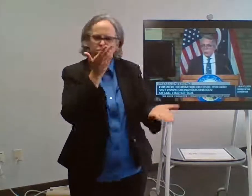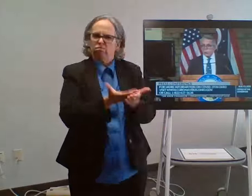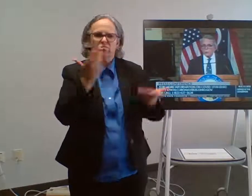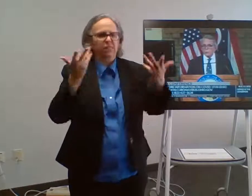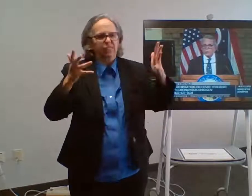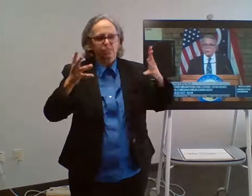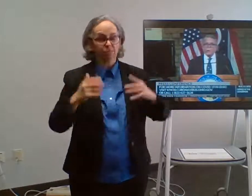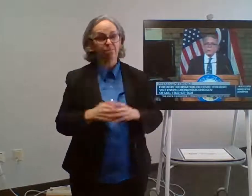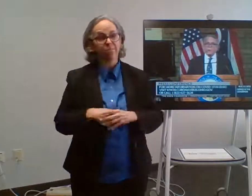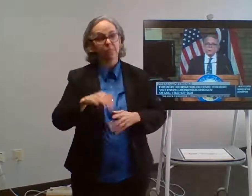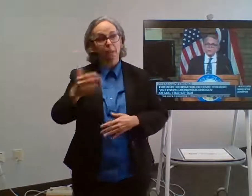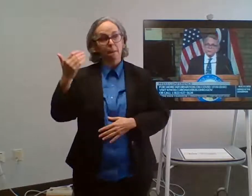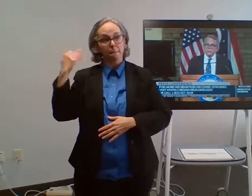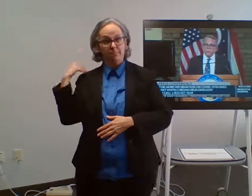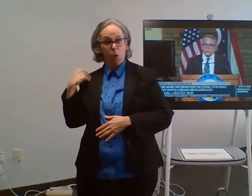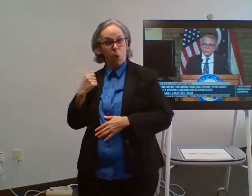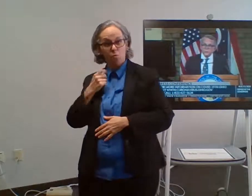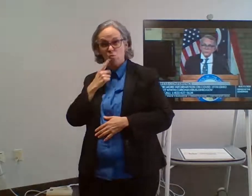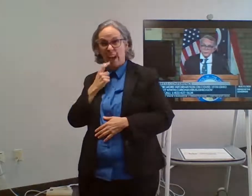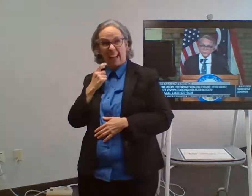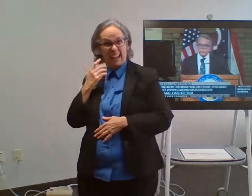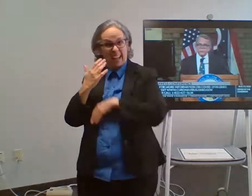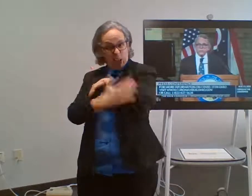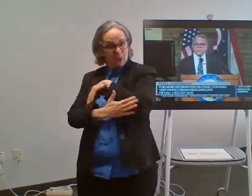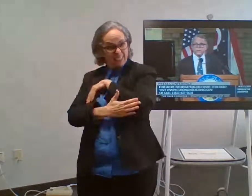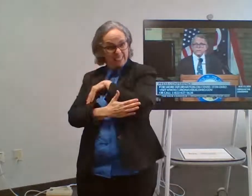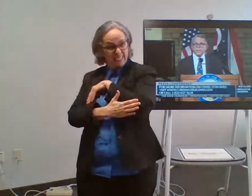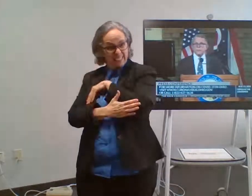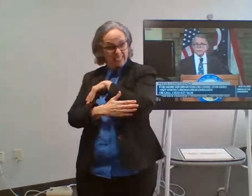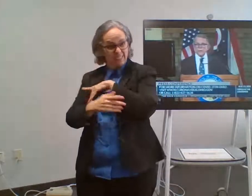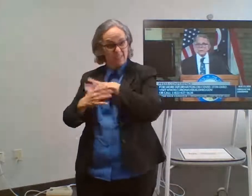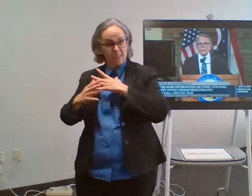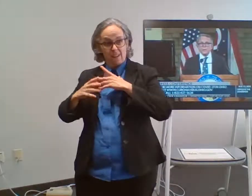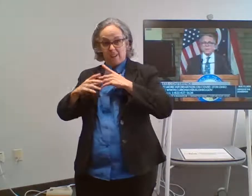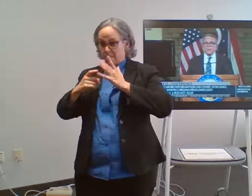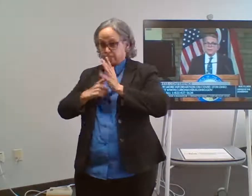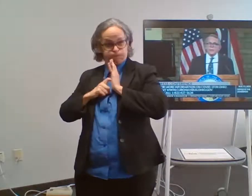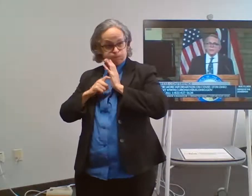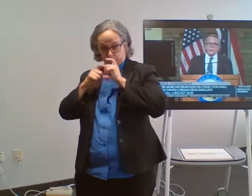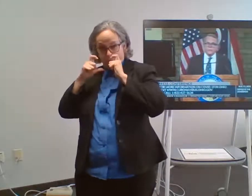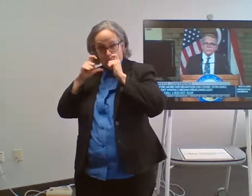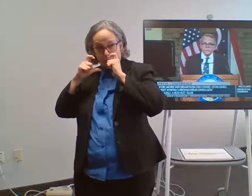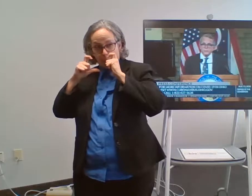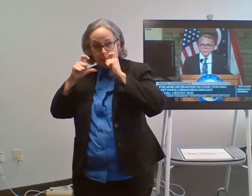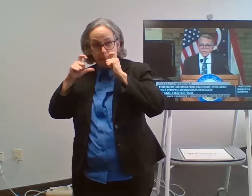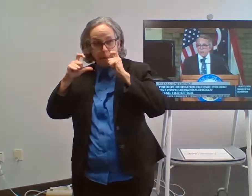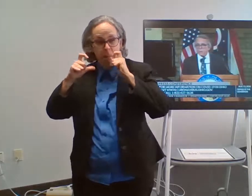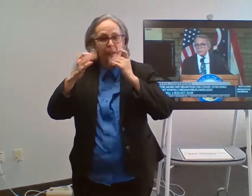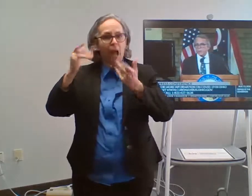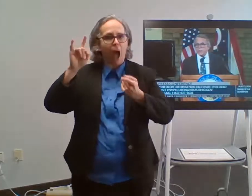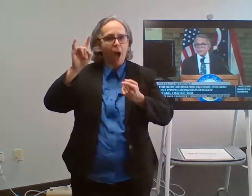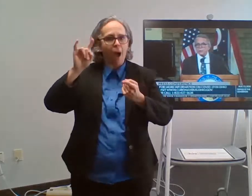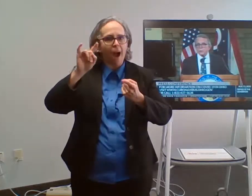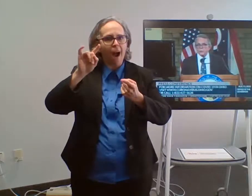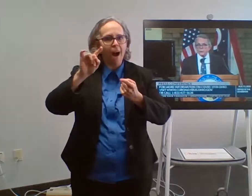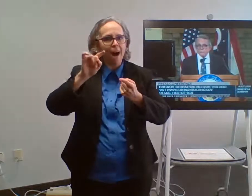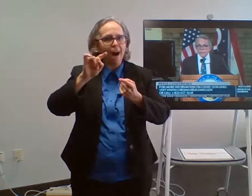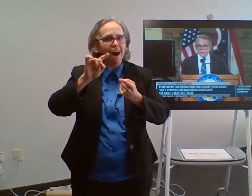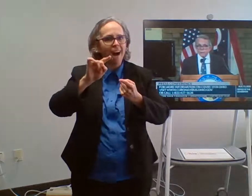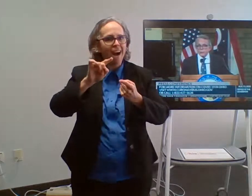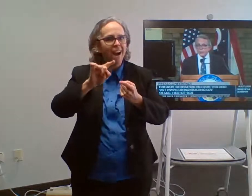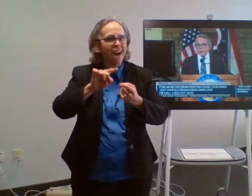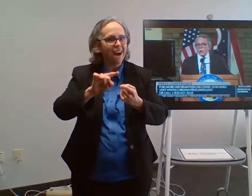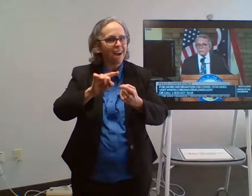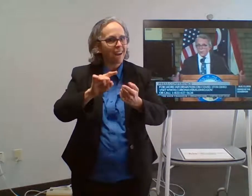time were urban areas, and so now we're continuing to see a decline. In fact, we've seen a decline where some of